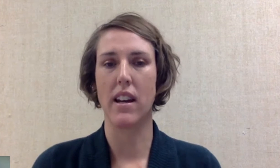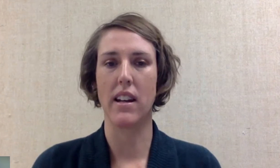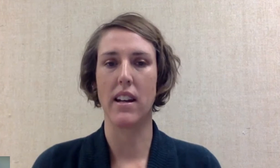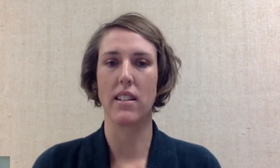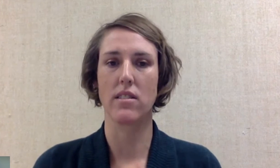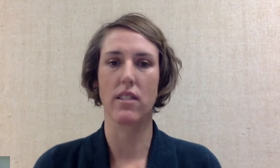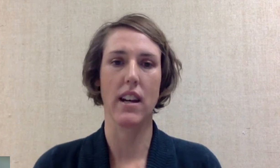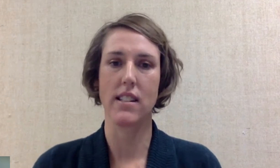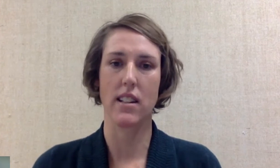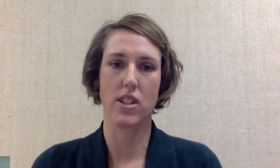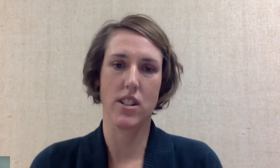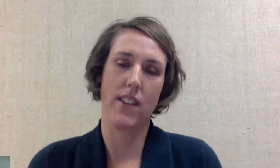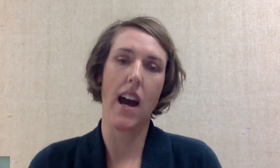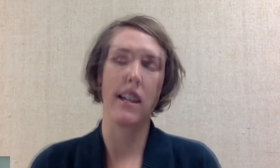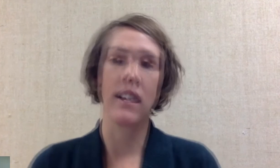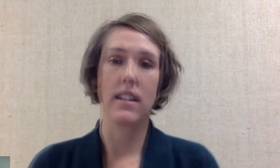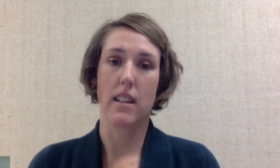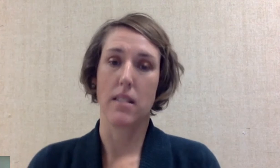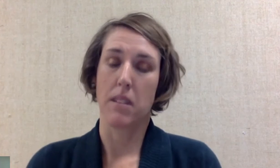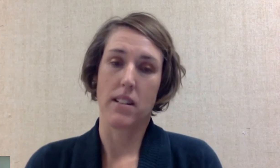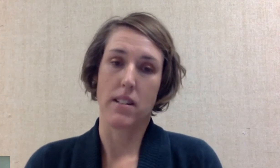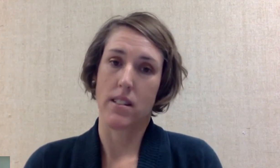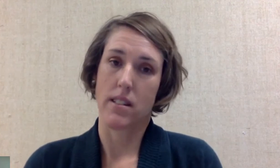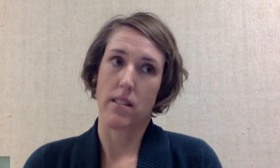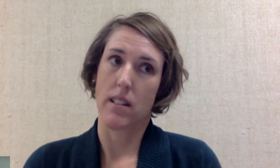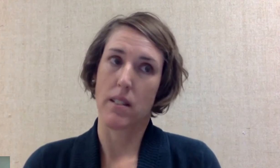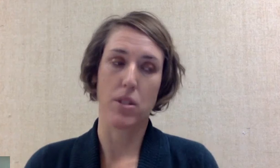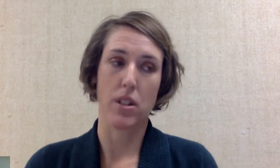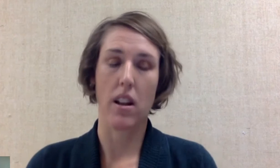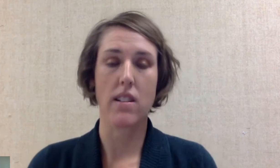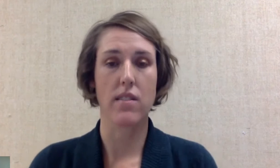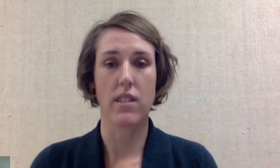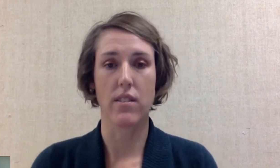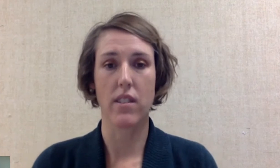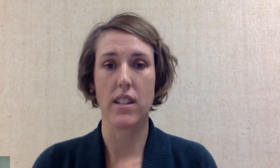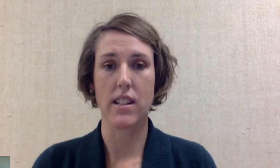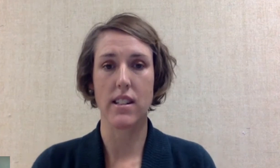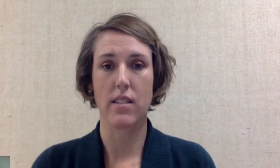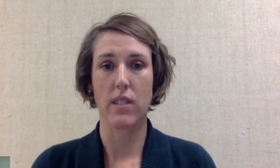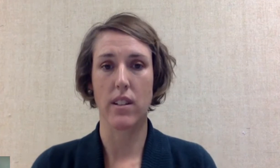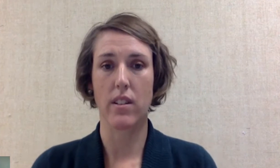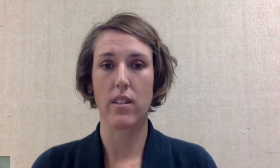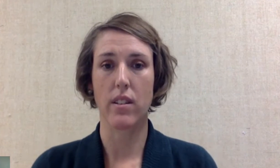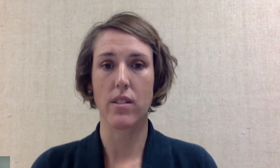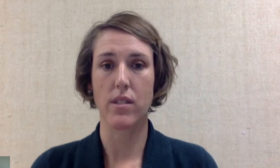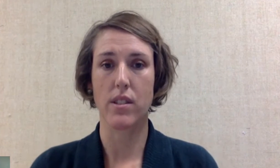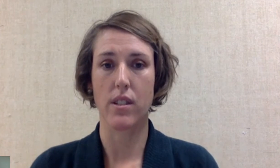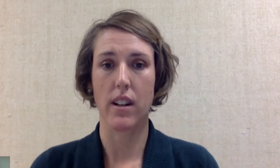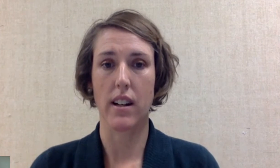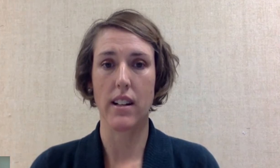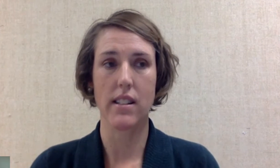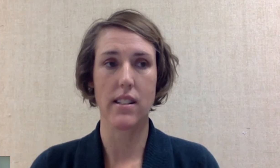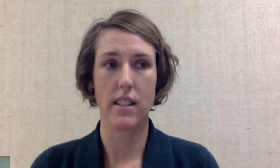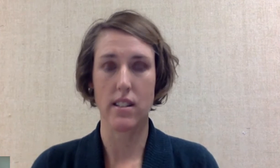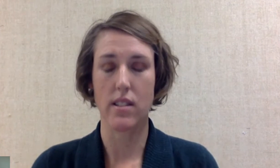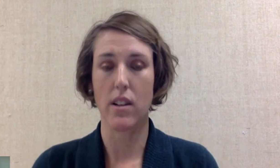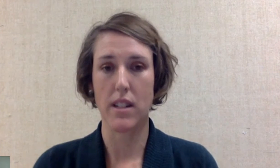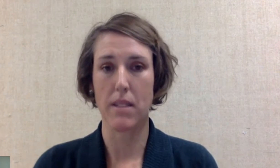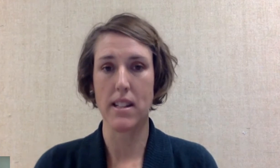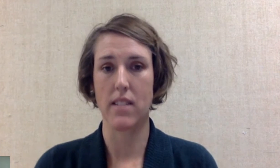it creates such a divide. I mean, as I'm sure lots of you have noticed, when you go to the grocery store, it's so expensive. You